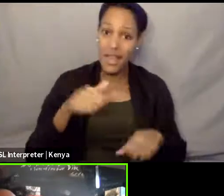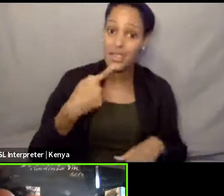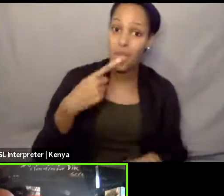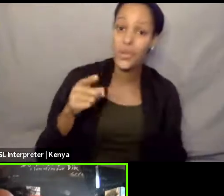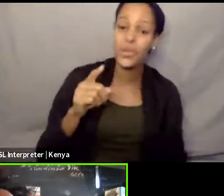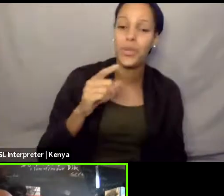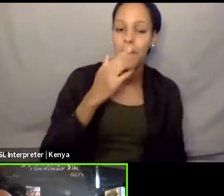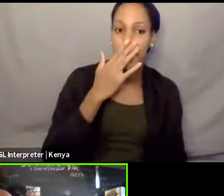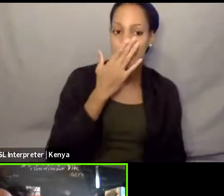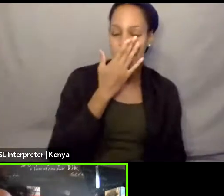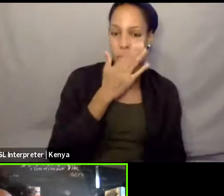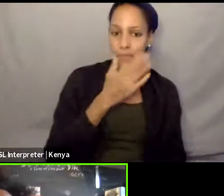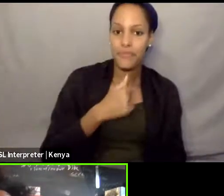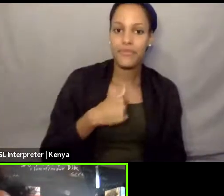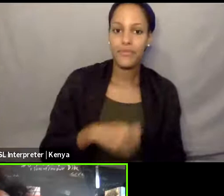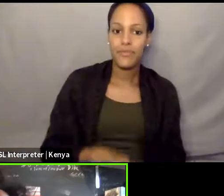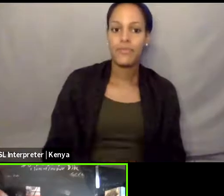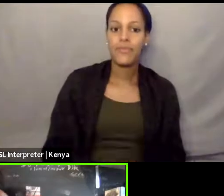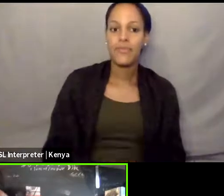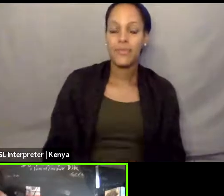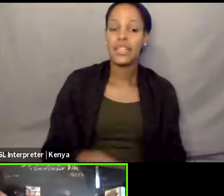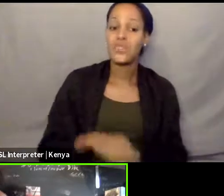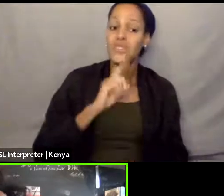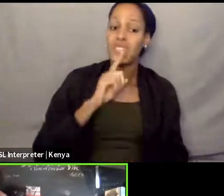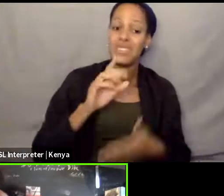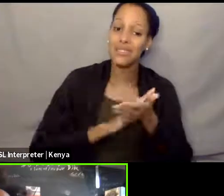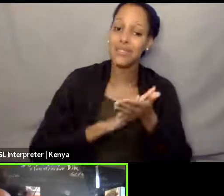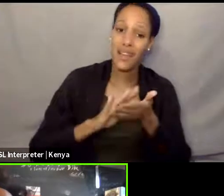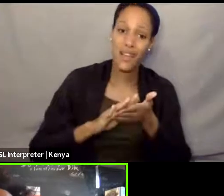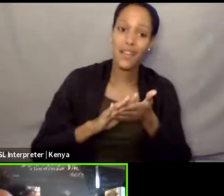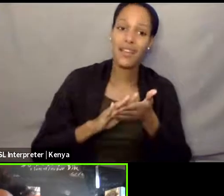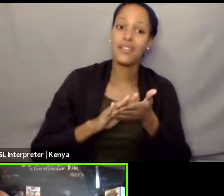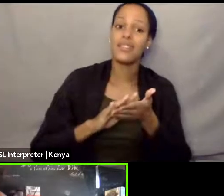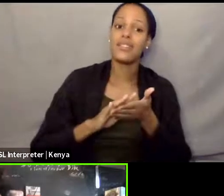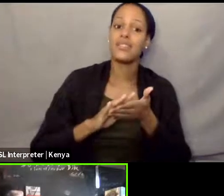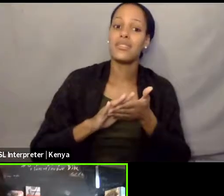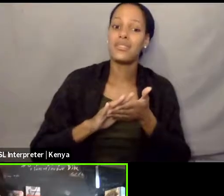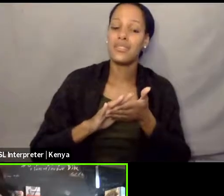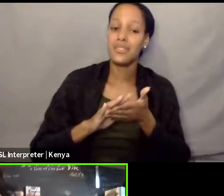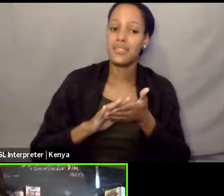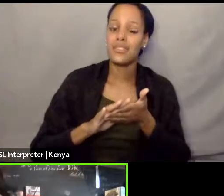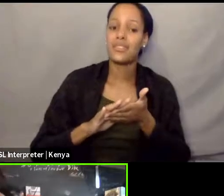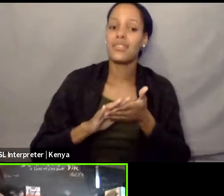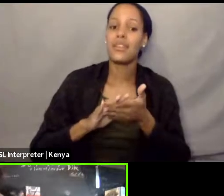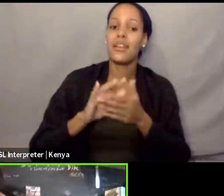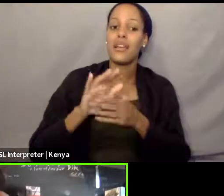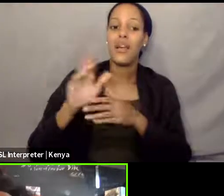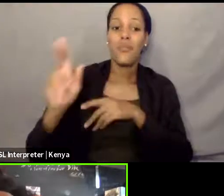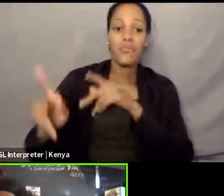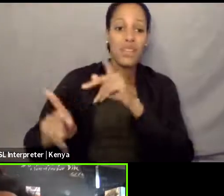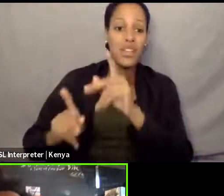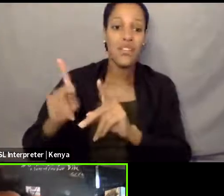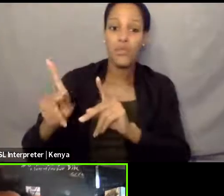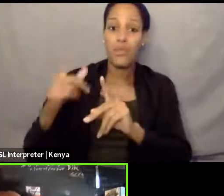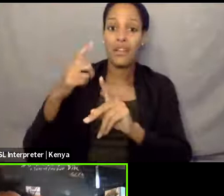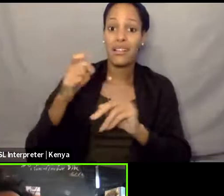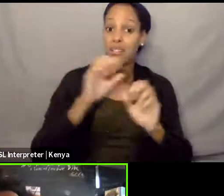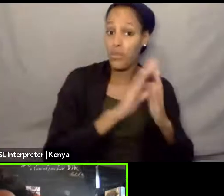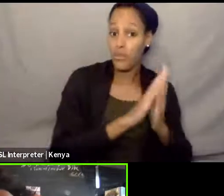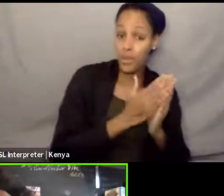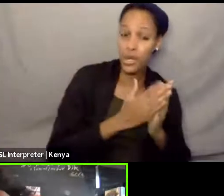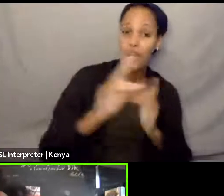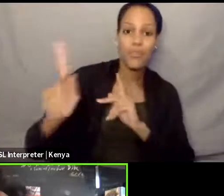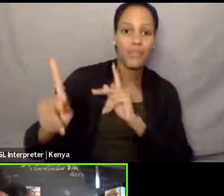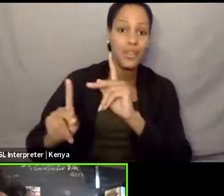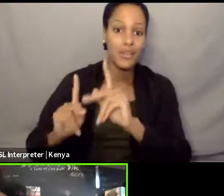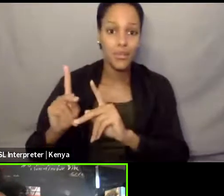that it is such a nice thing that people, because of this book, it is such a nice thing that because